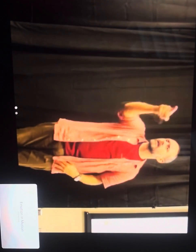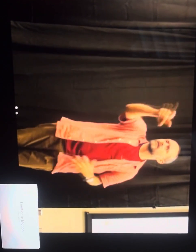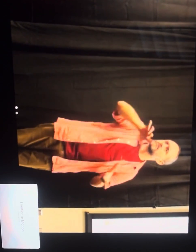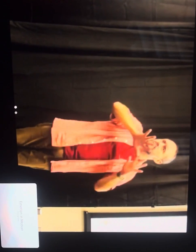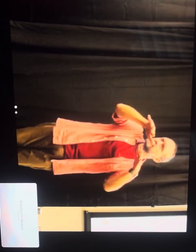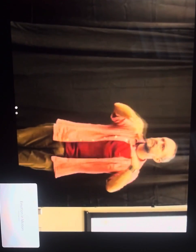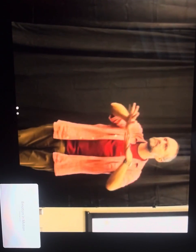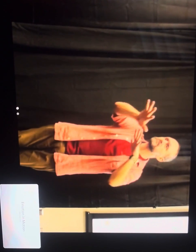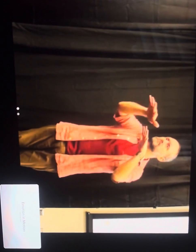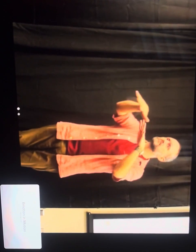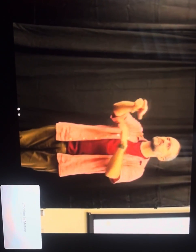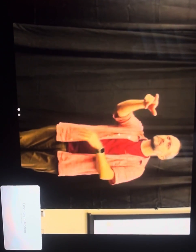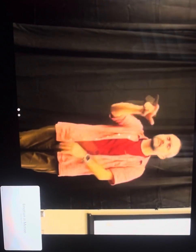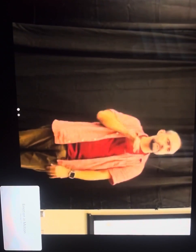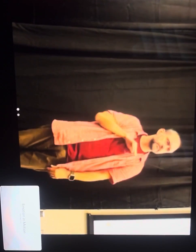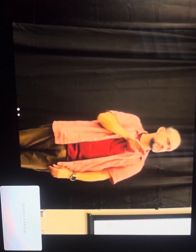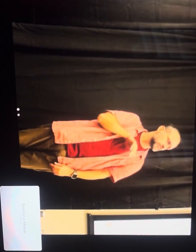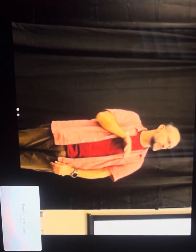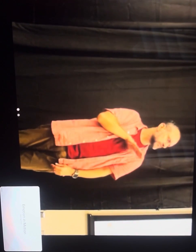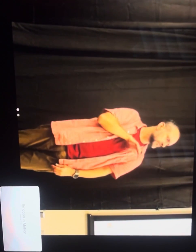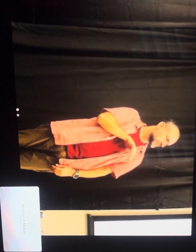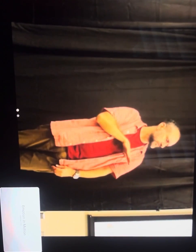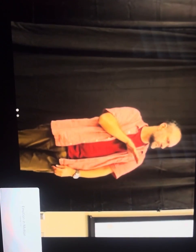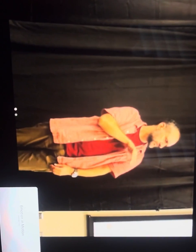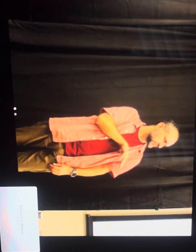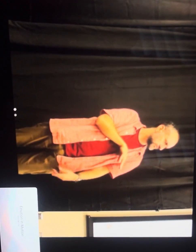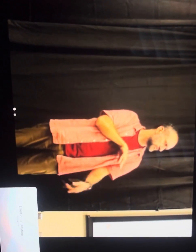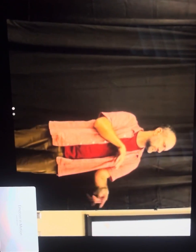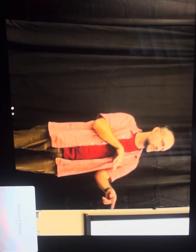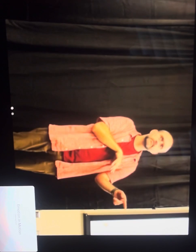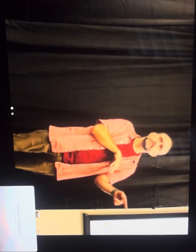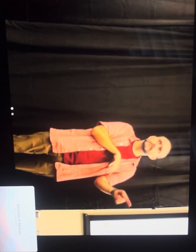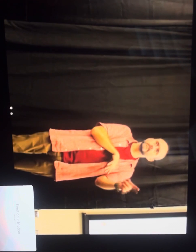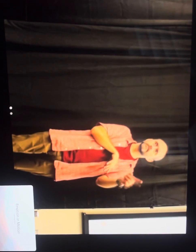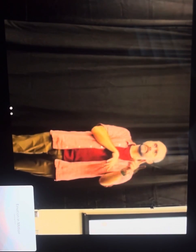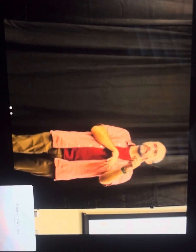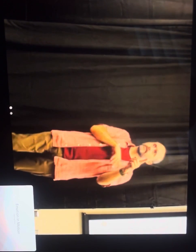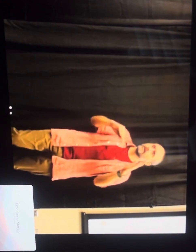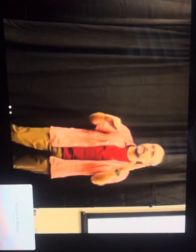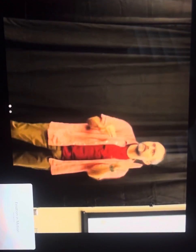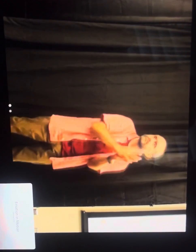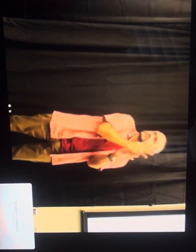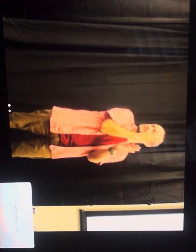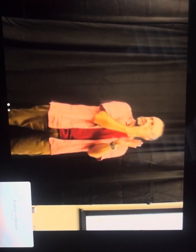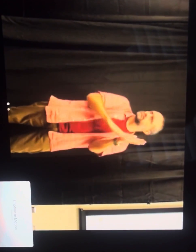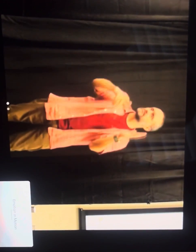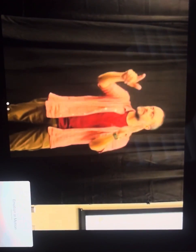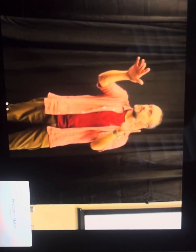You guys, how many examples you guys can tell me about water? Rivers